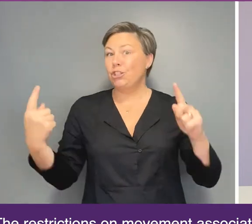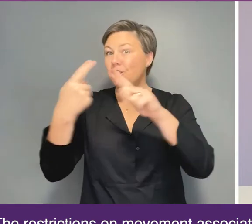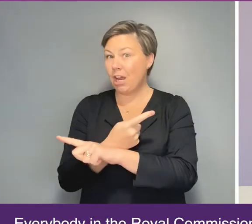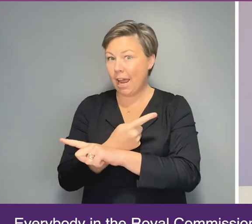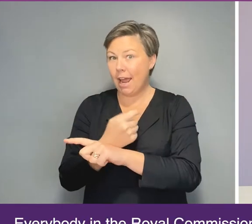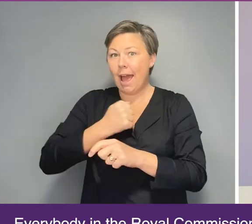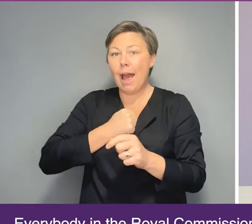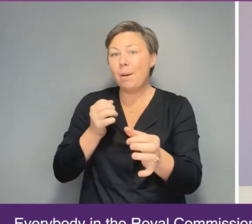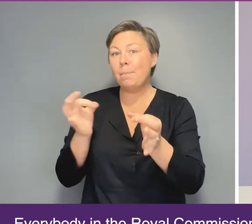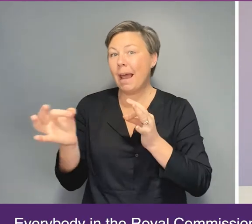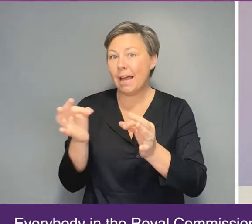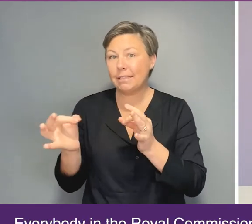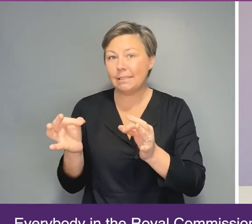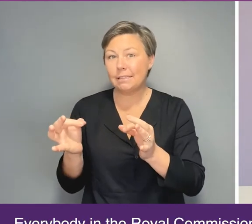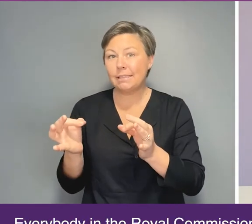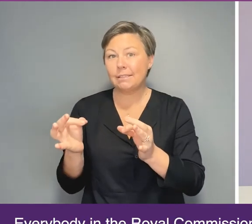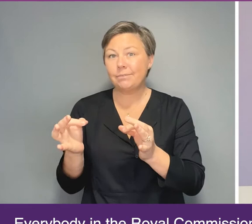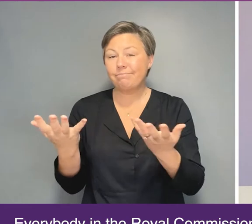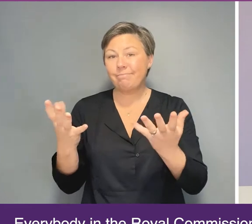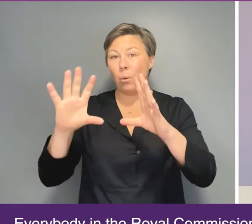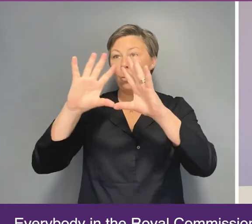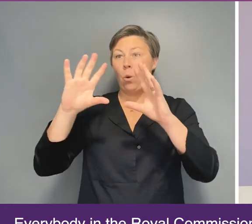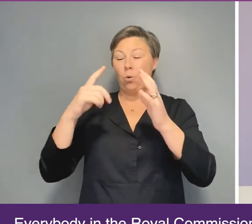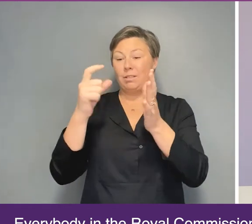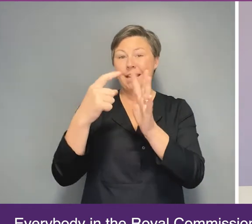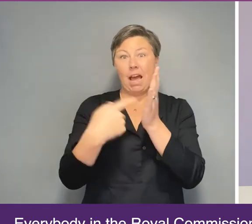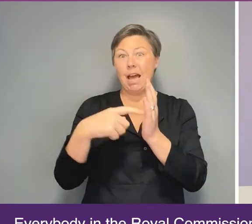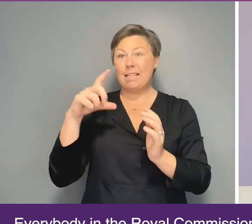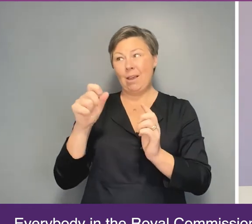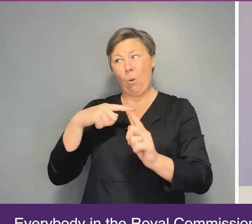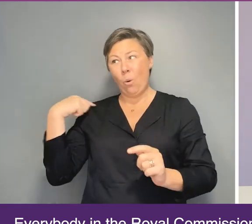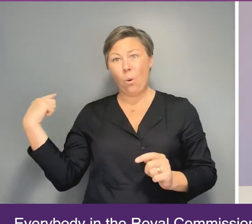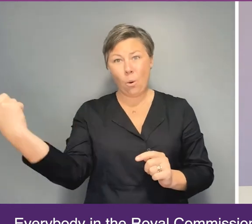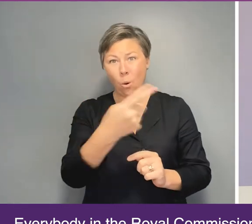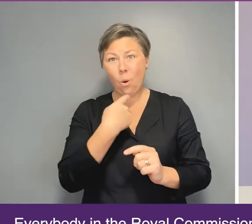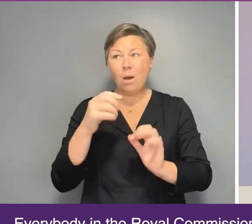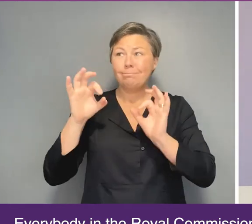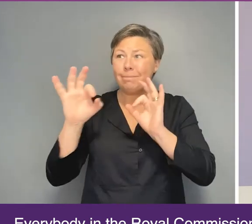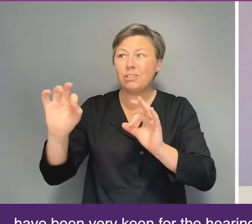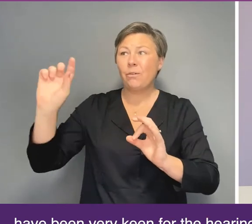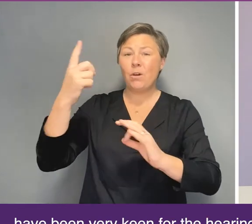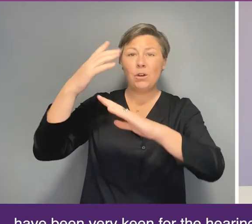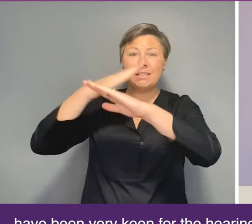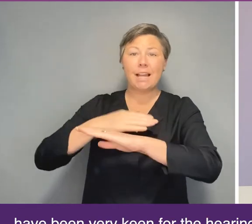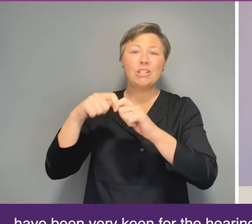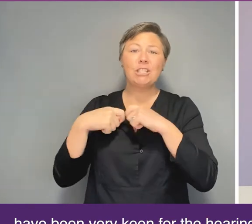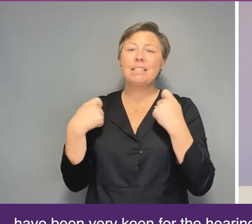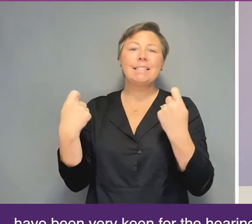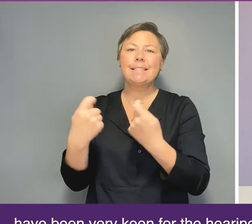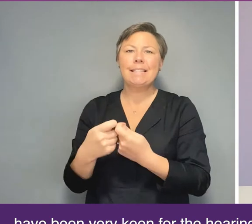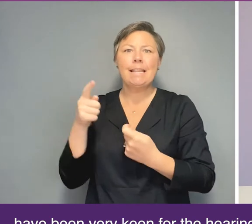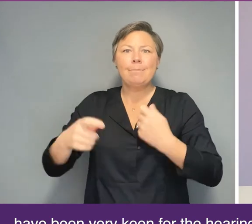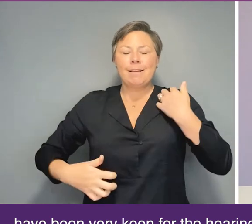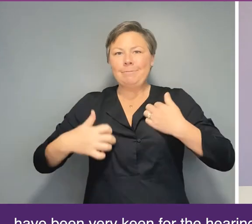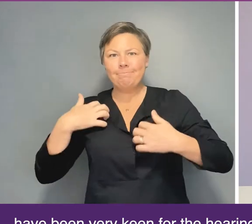ways. Everybody in the Royal Commission, but particularly the First Nations teams, have been very keen